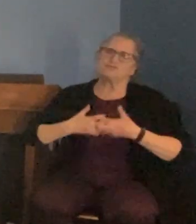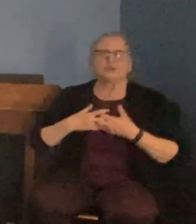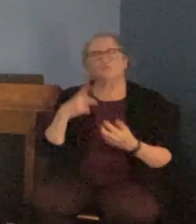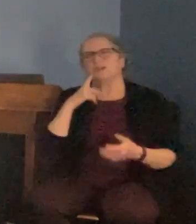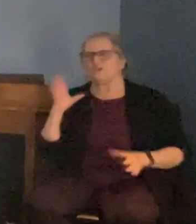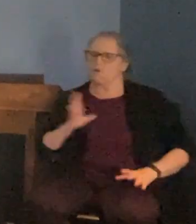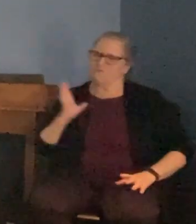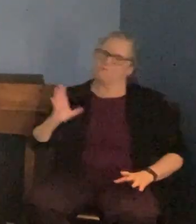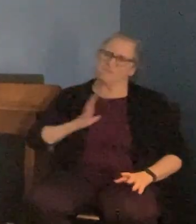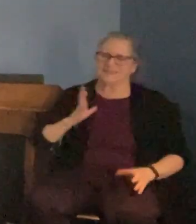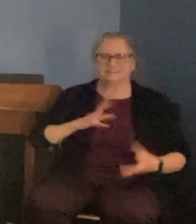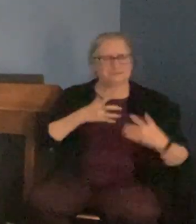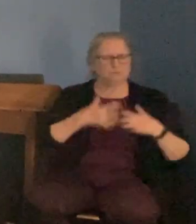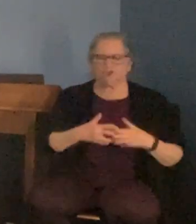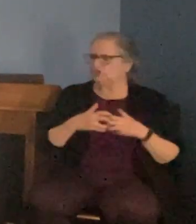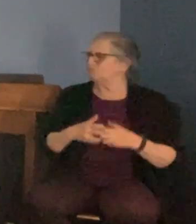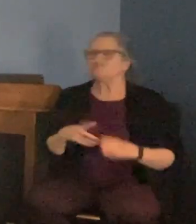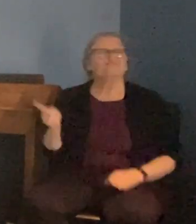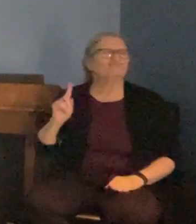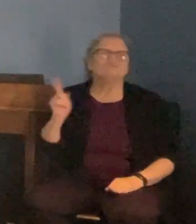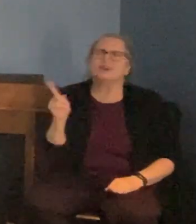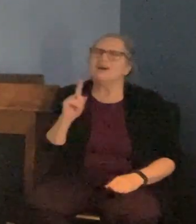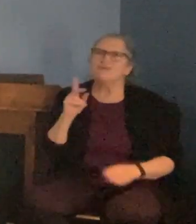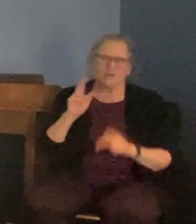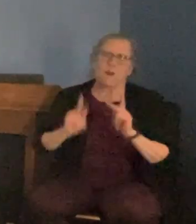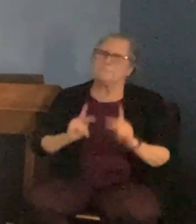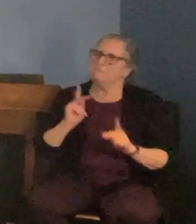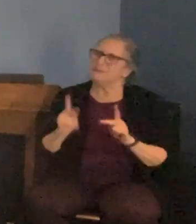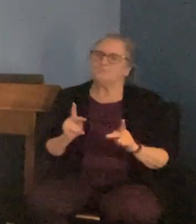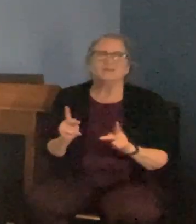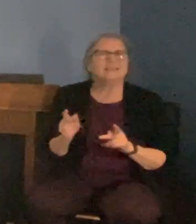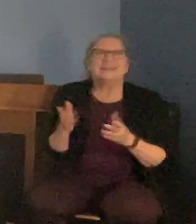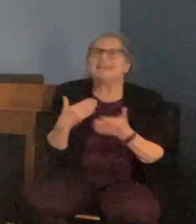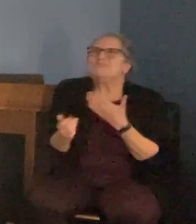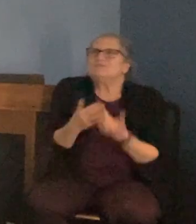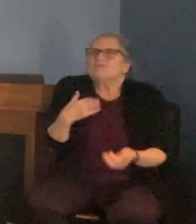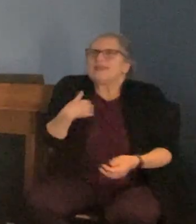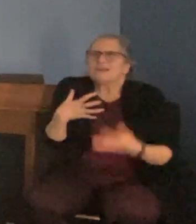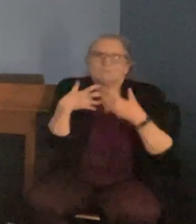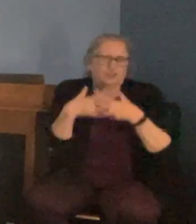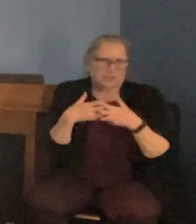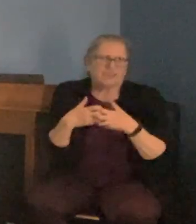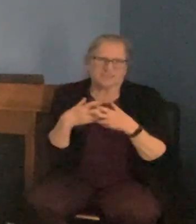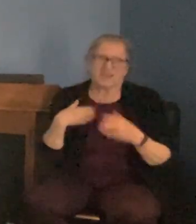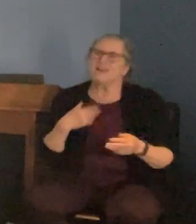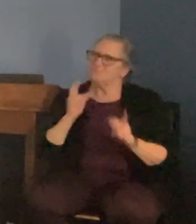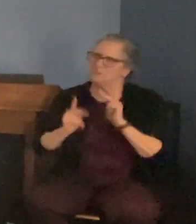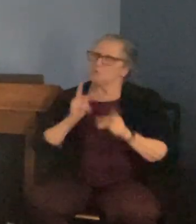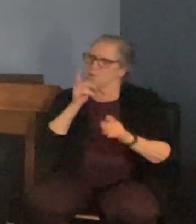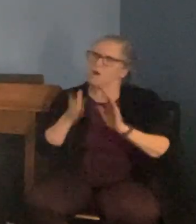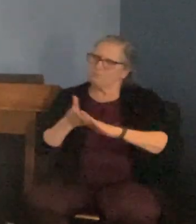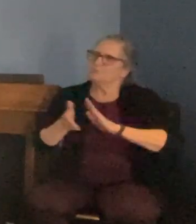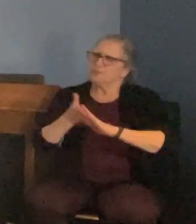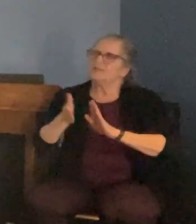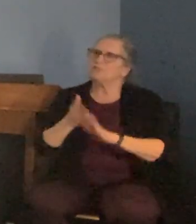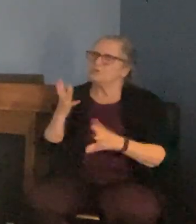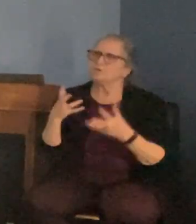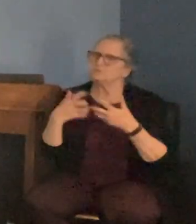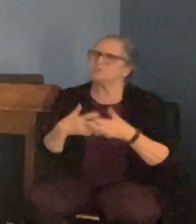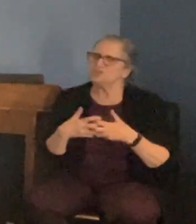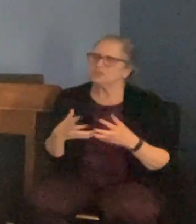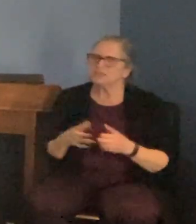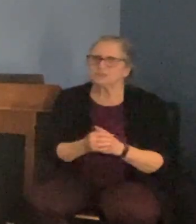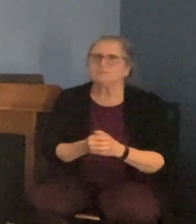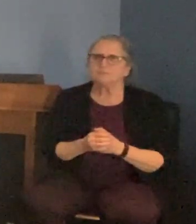there are people always, even if there are machines, there are people operating those machines. So in all of the works, if we'll pick each one of